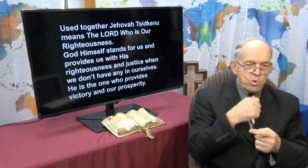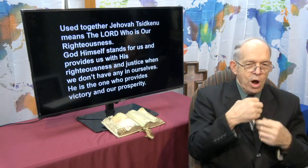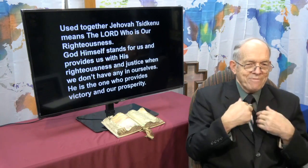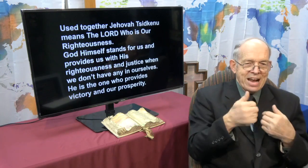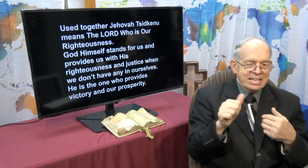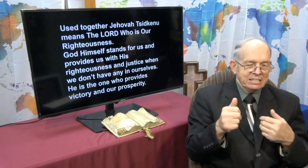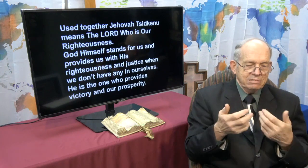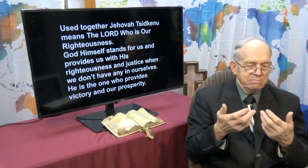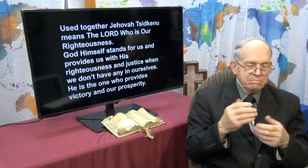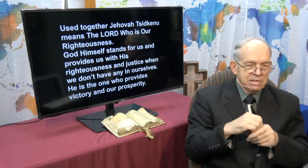have any in